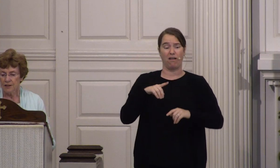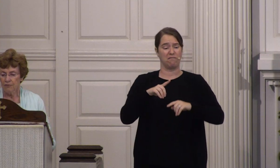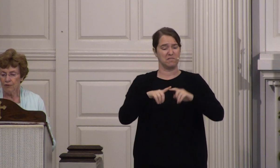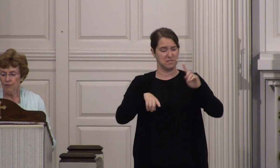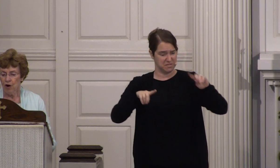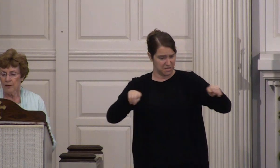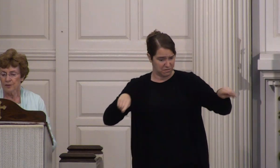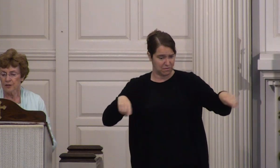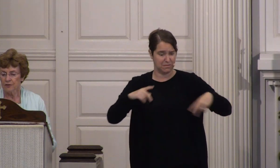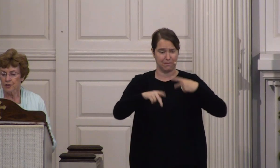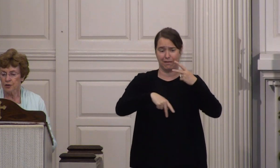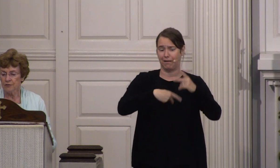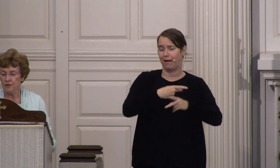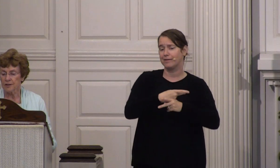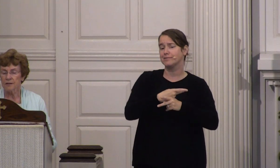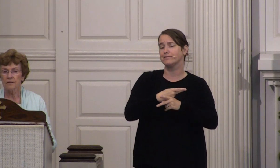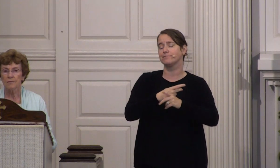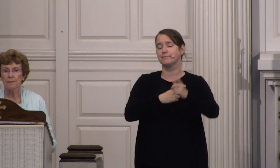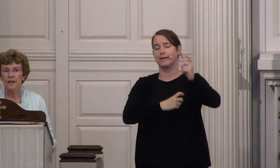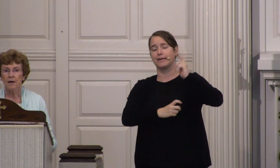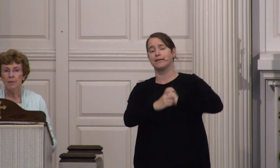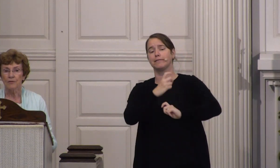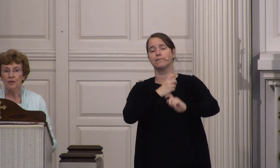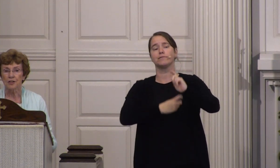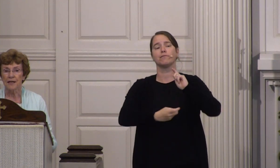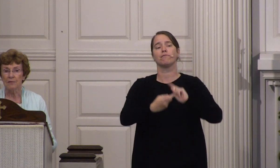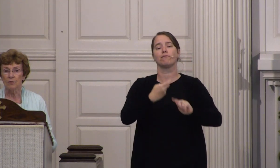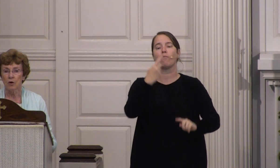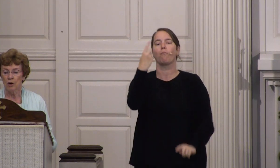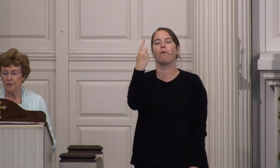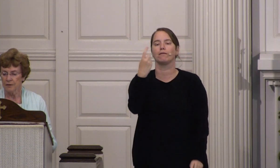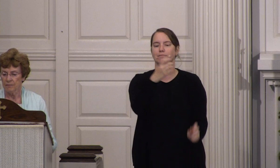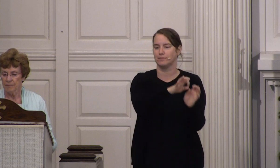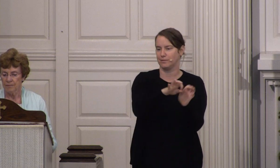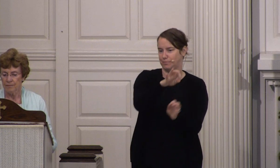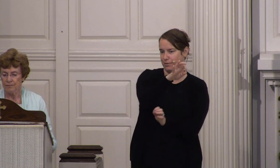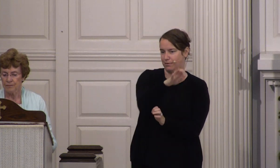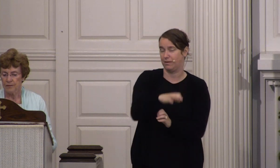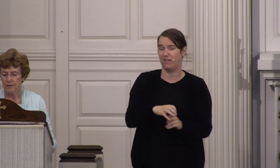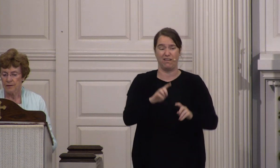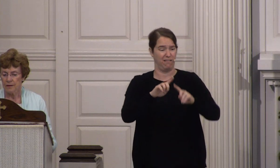There are different forms of service, but the same Lord.